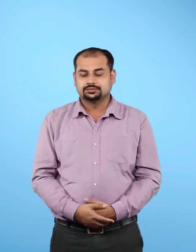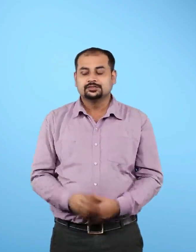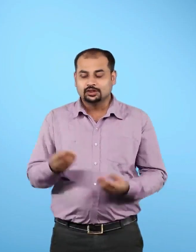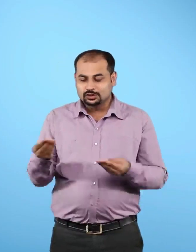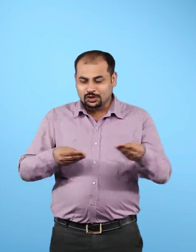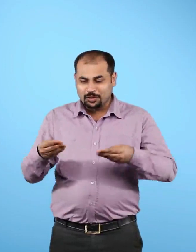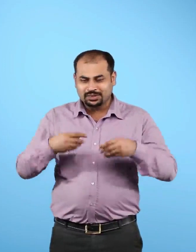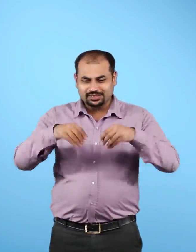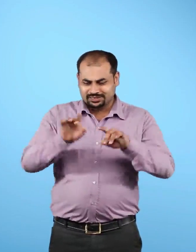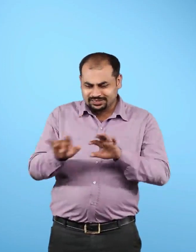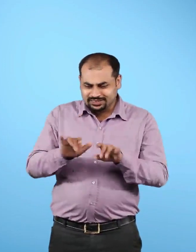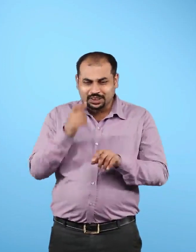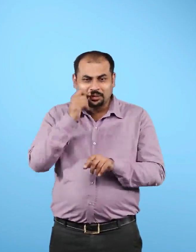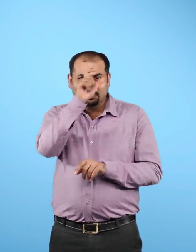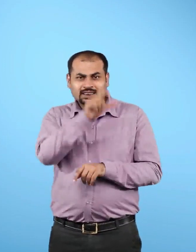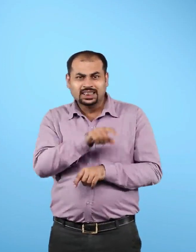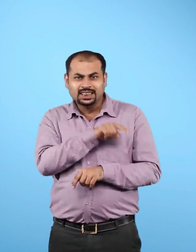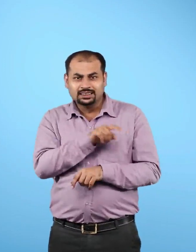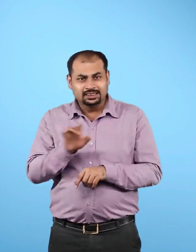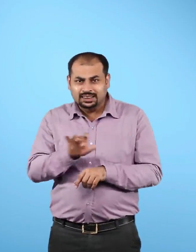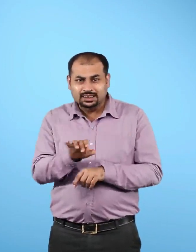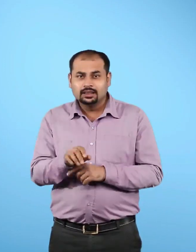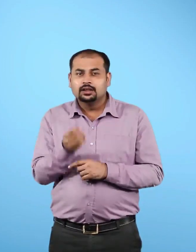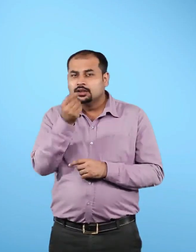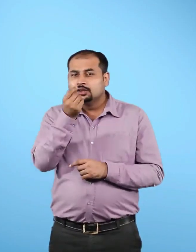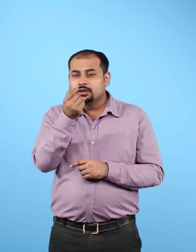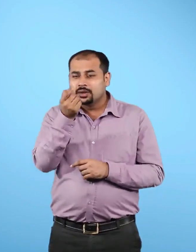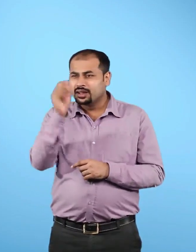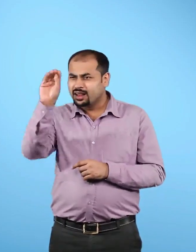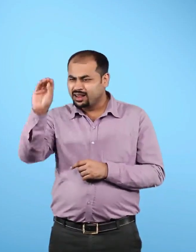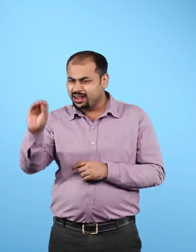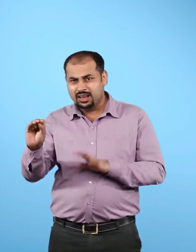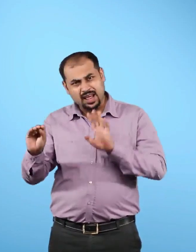The shopkeeper forgot to put the point correctly in the prices.